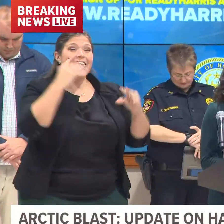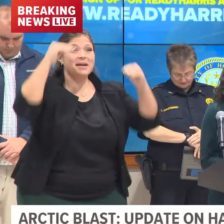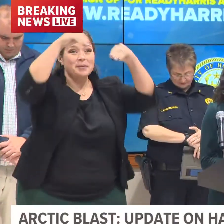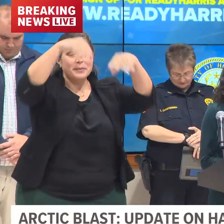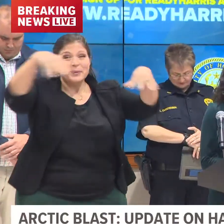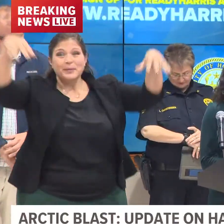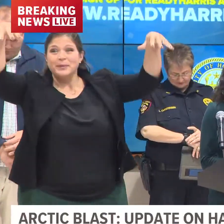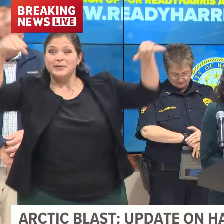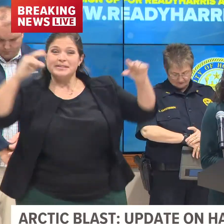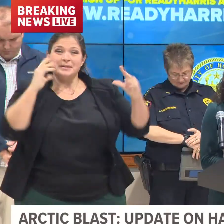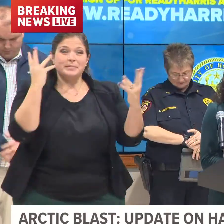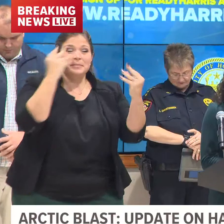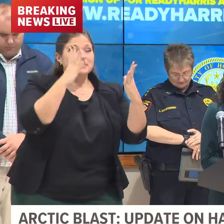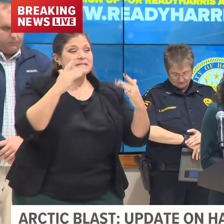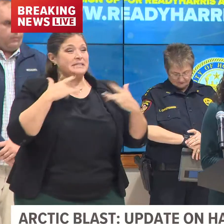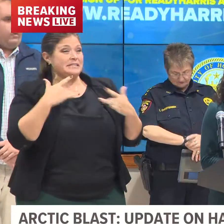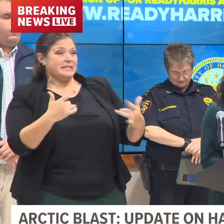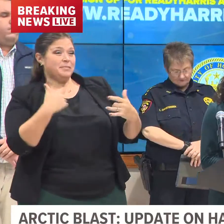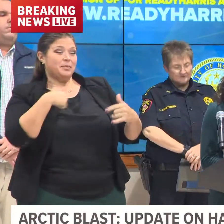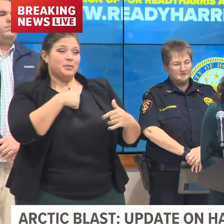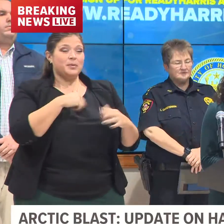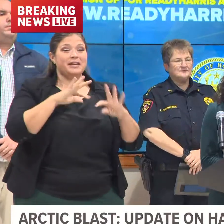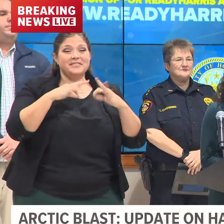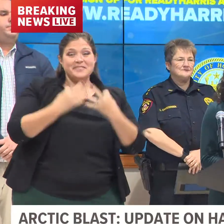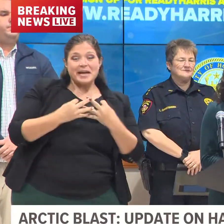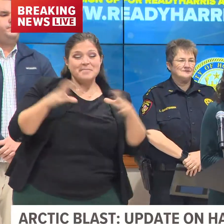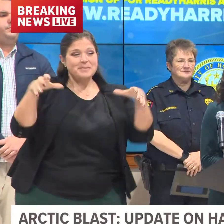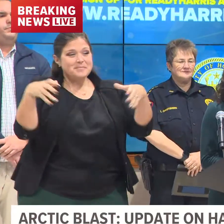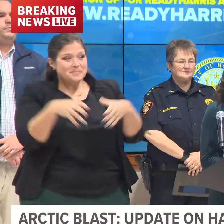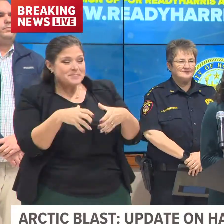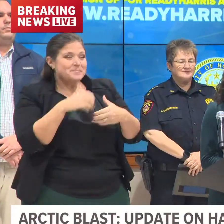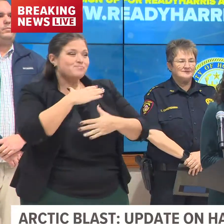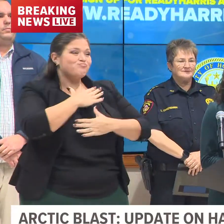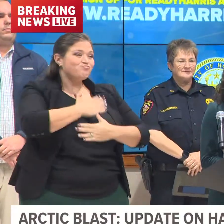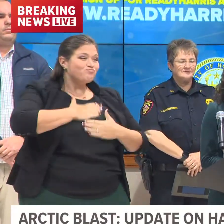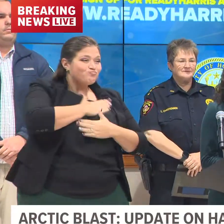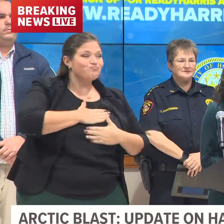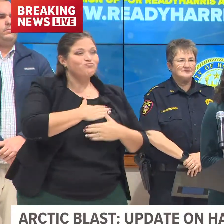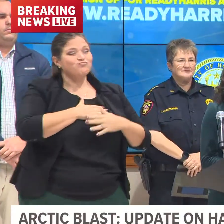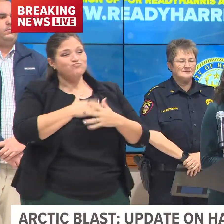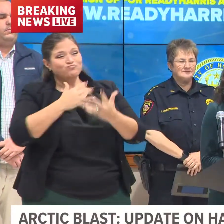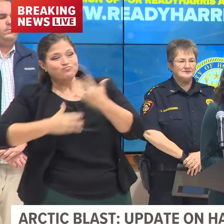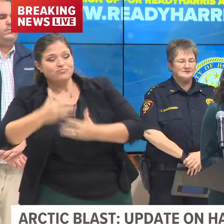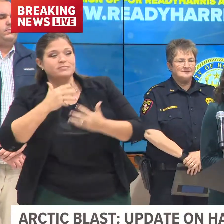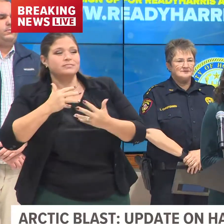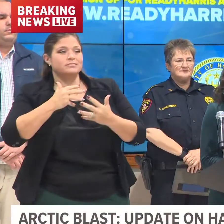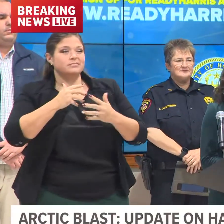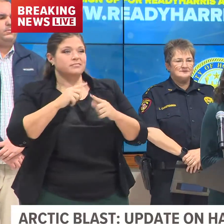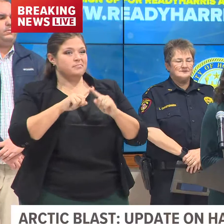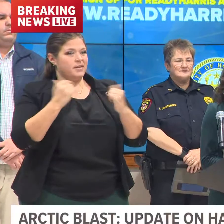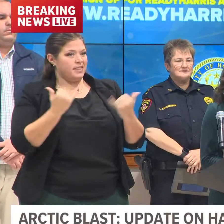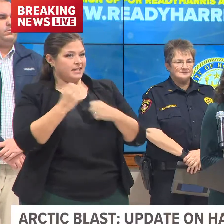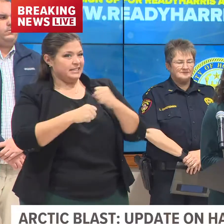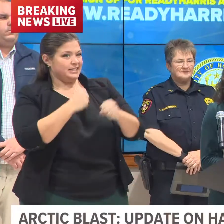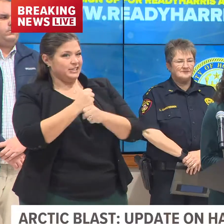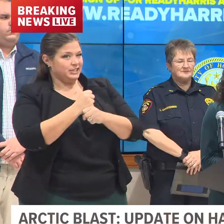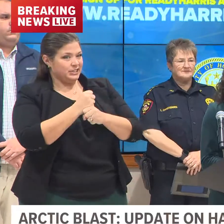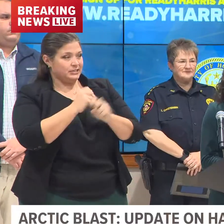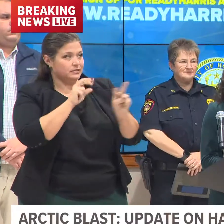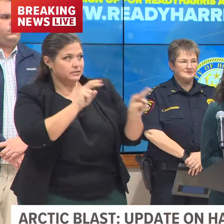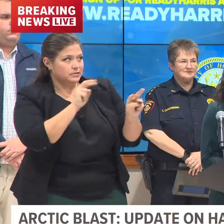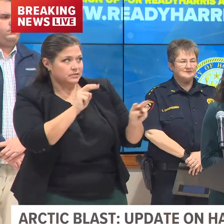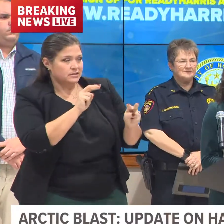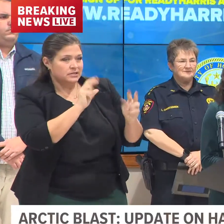to relax, to spend time with family, to celebrate. But this year, as a community, we're learning about the weather